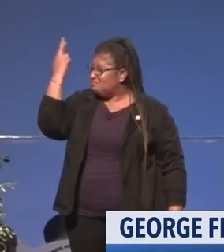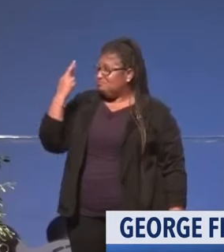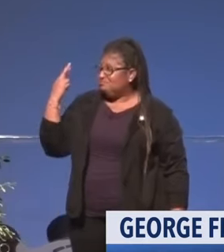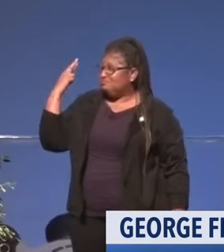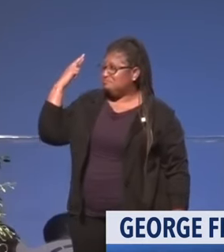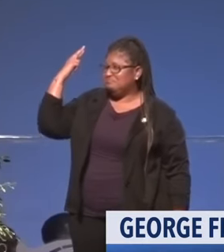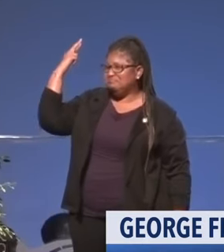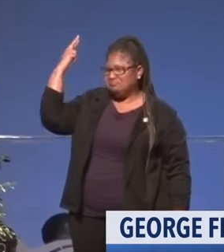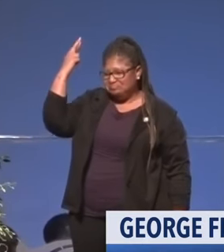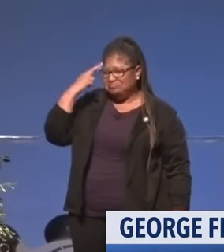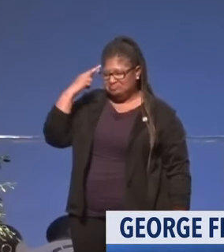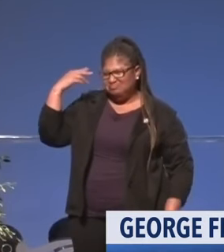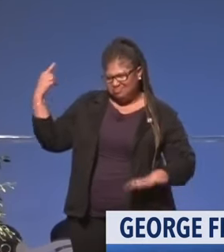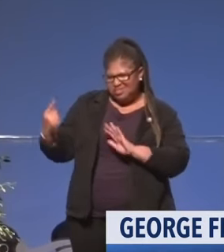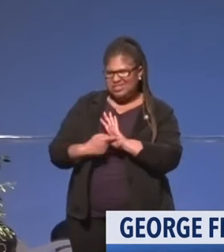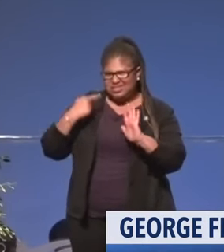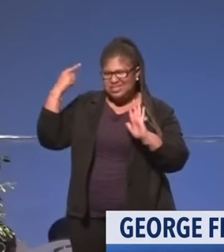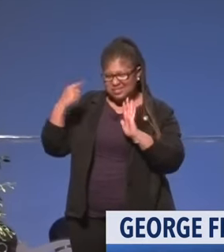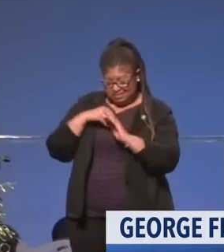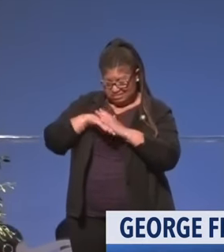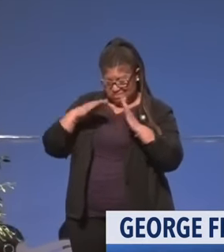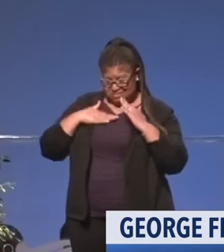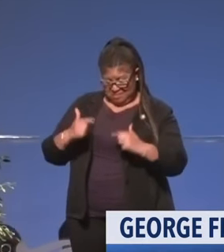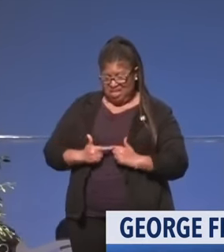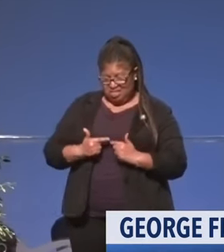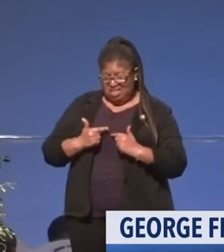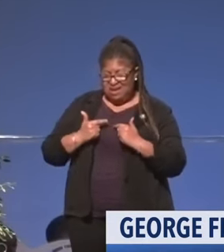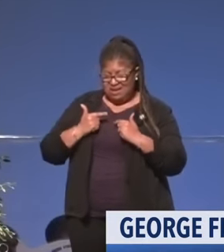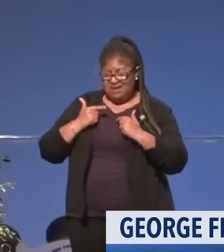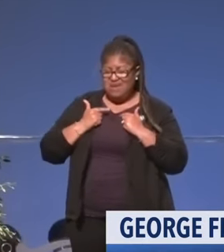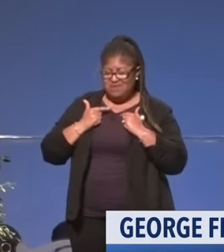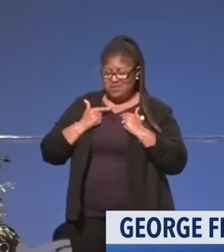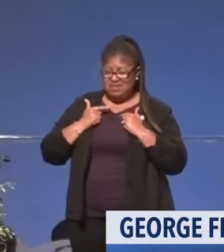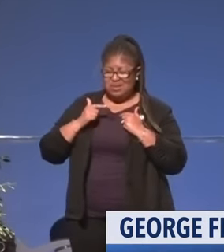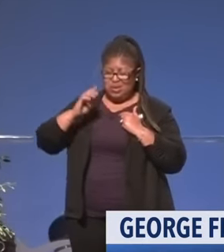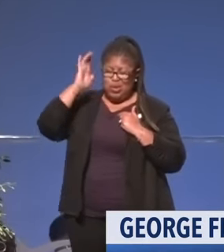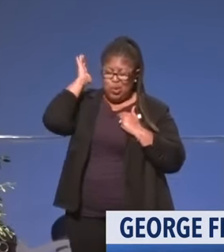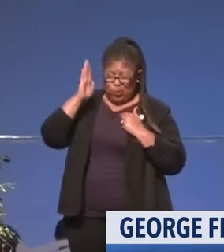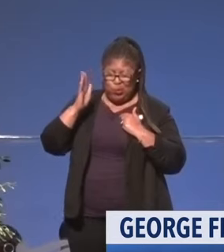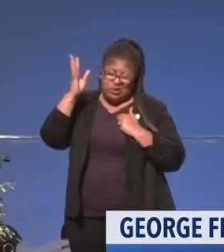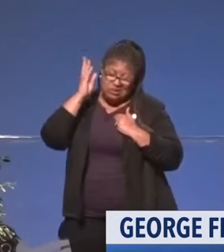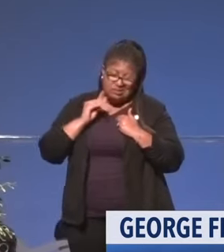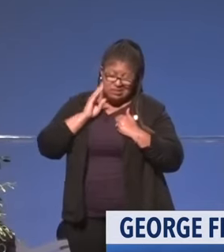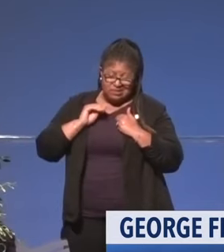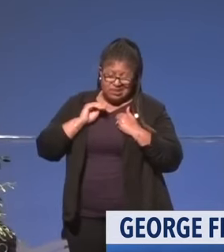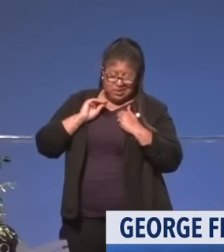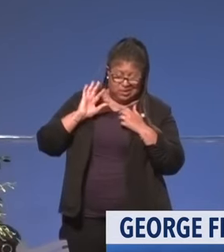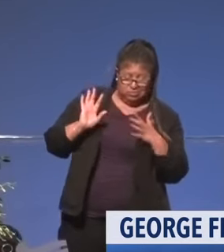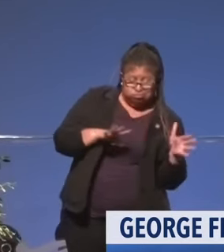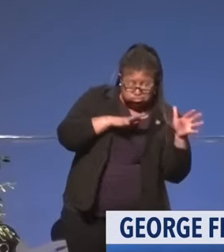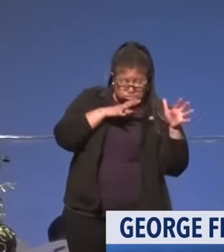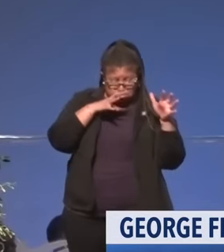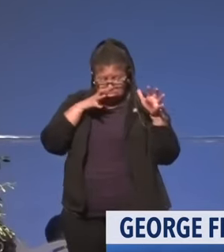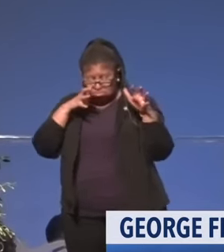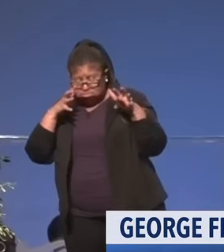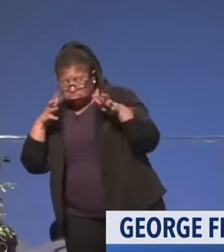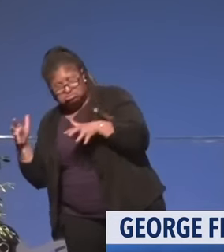I realize sometimes in my life I'm going to be tossed